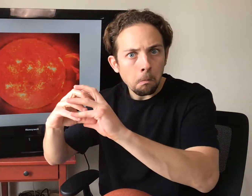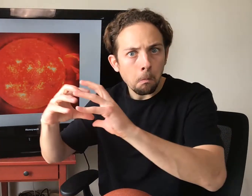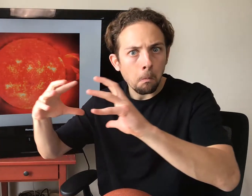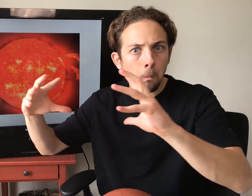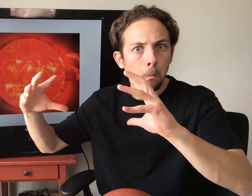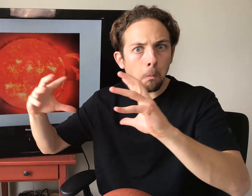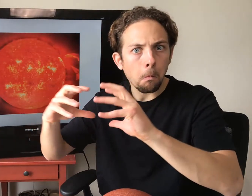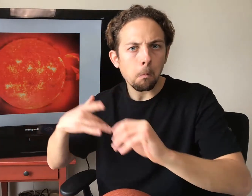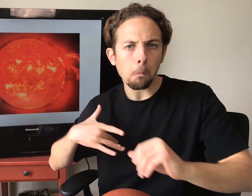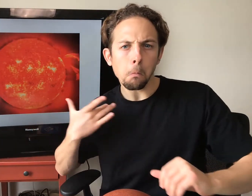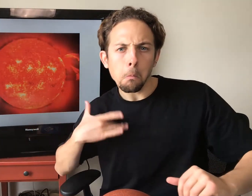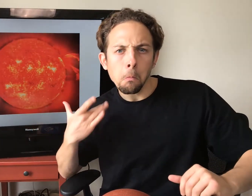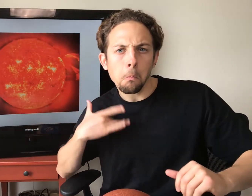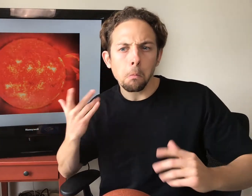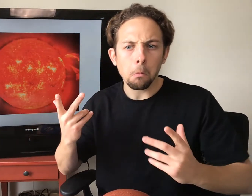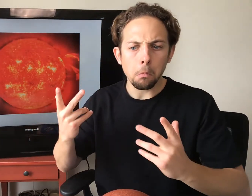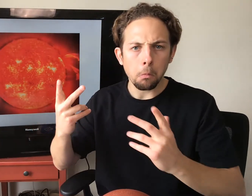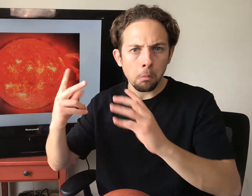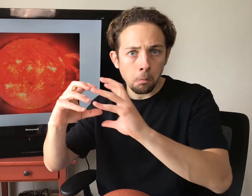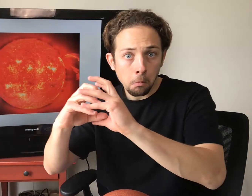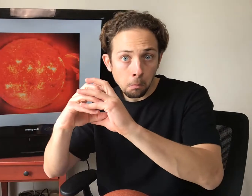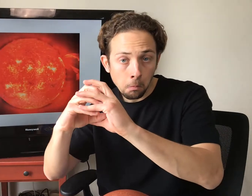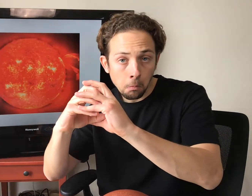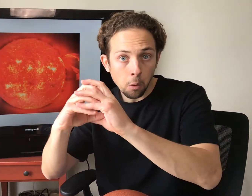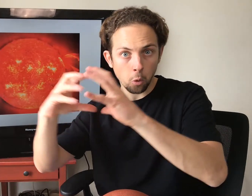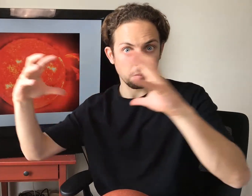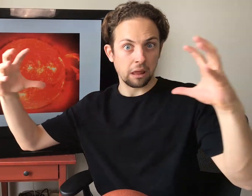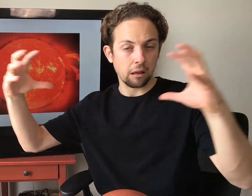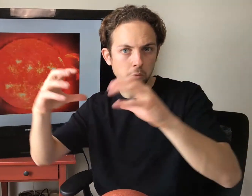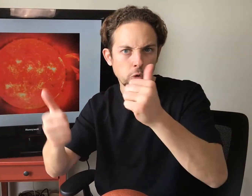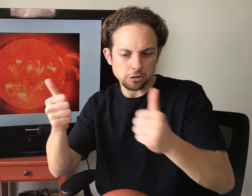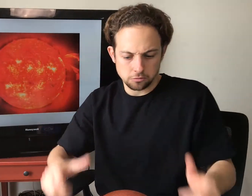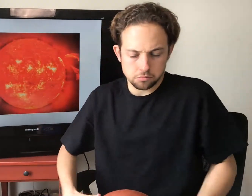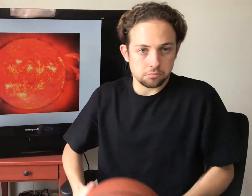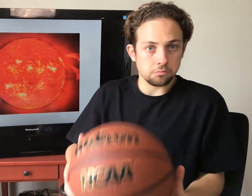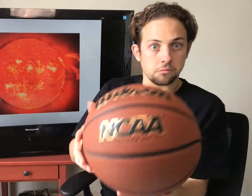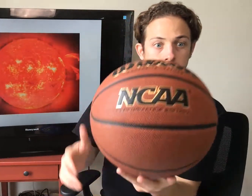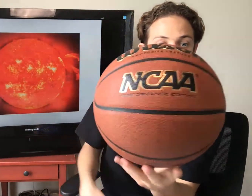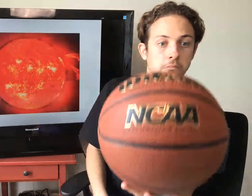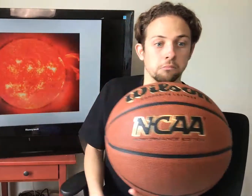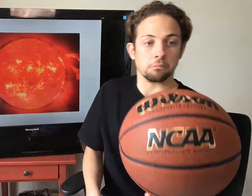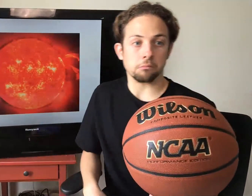Now, do you have any idea how big planet Earth would be compared to this ball?